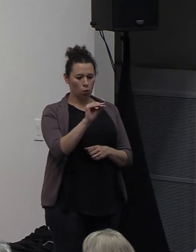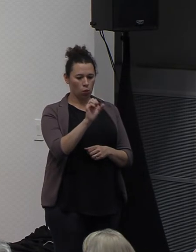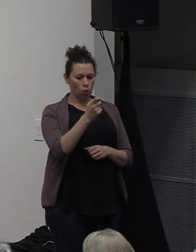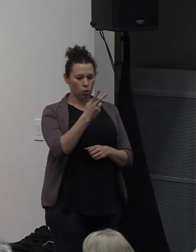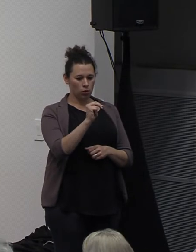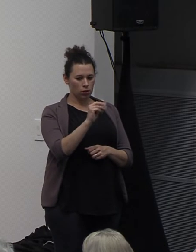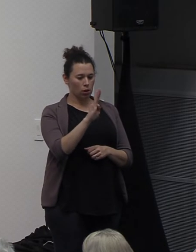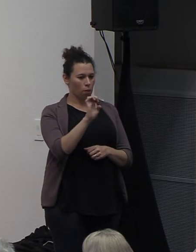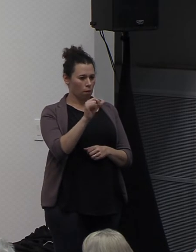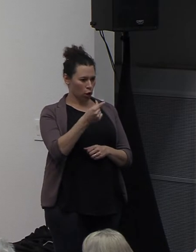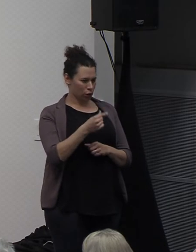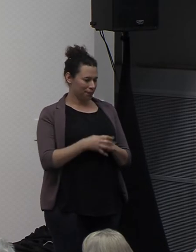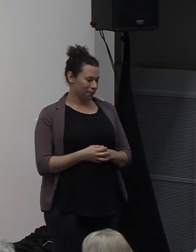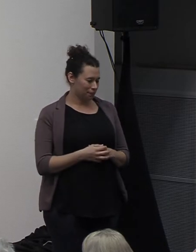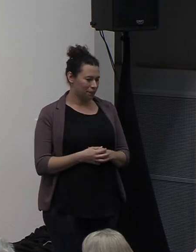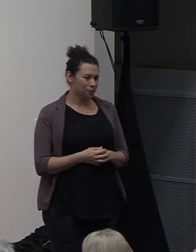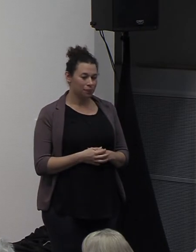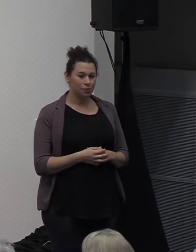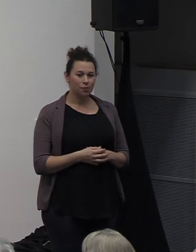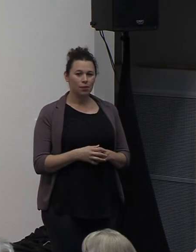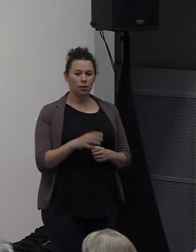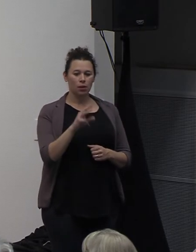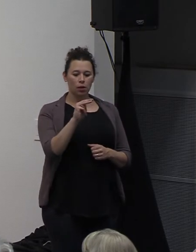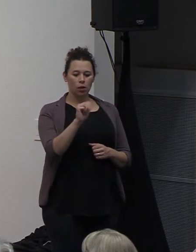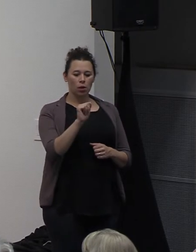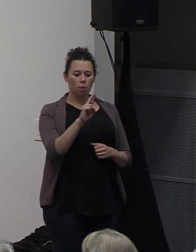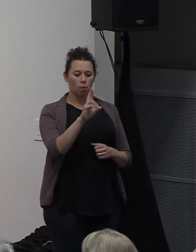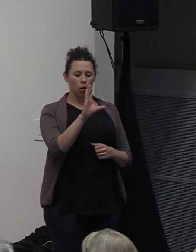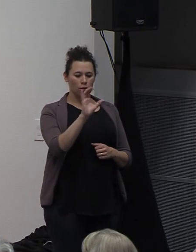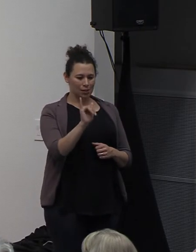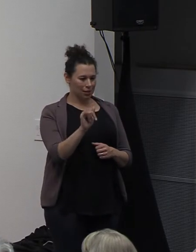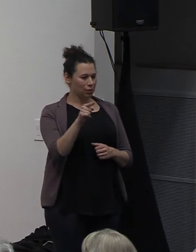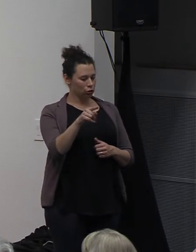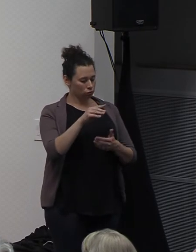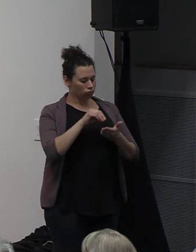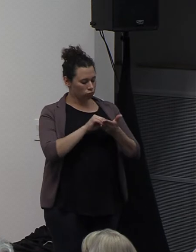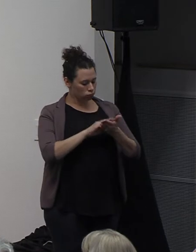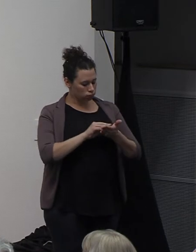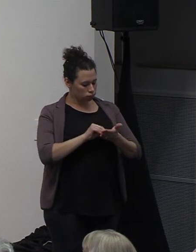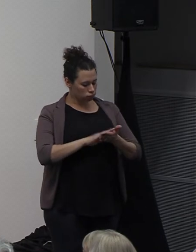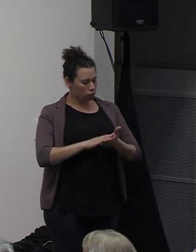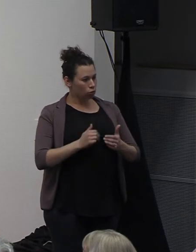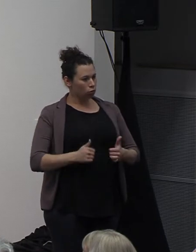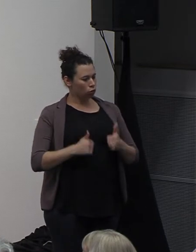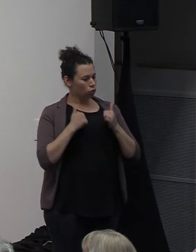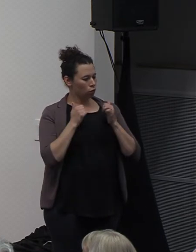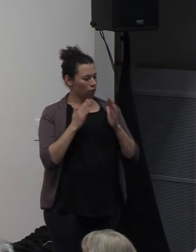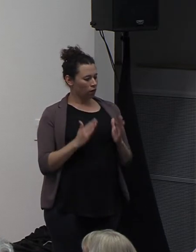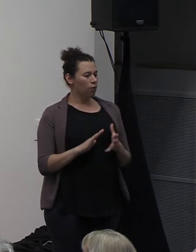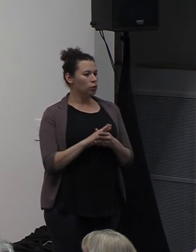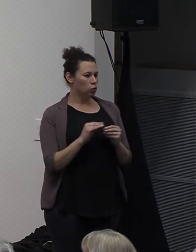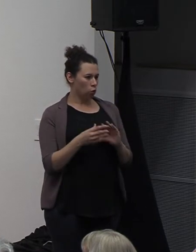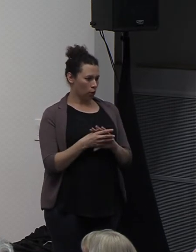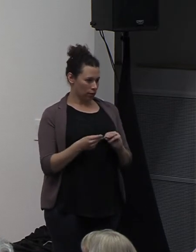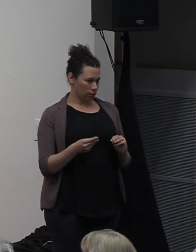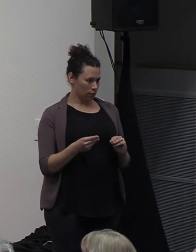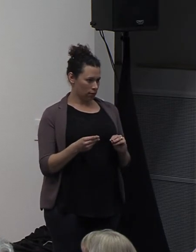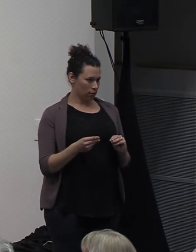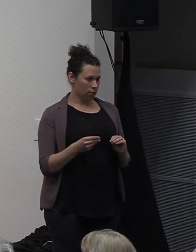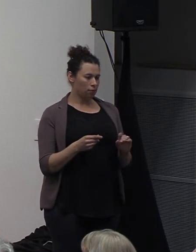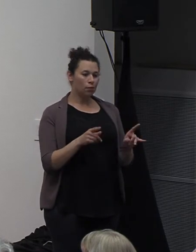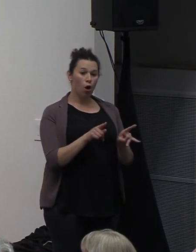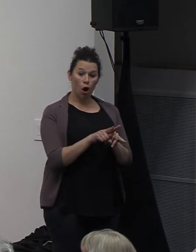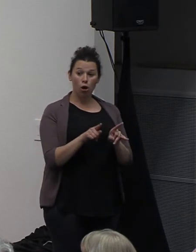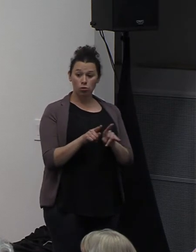Holocaust survivors. Marcy, who chronicles survivor stories so that they can be passed on in perpetuity, also made